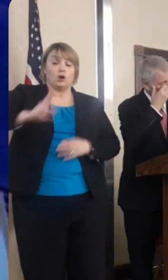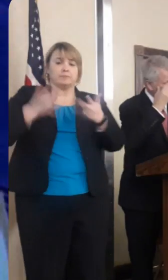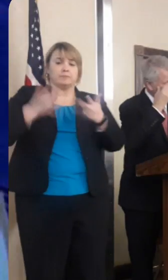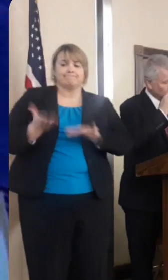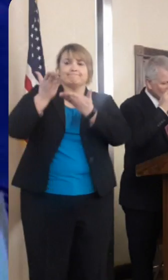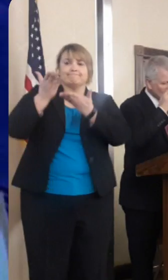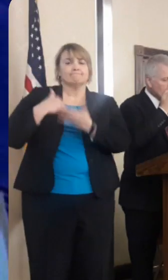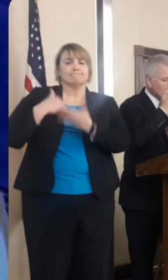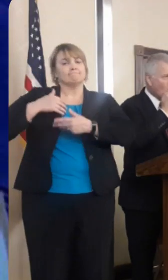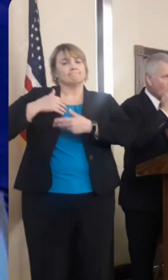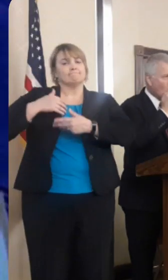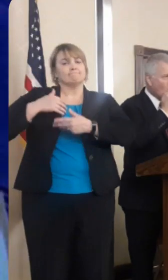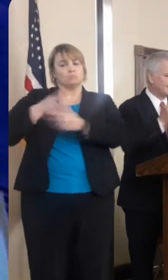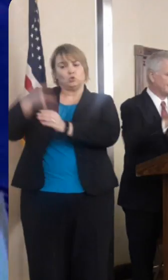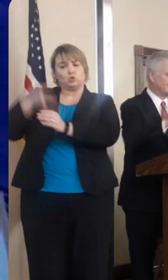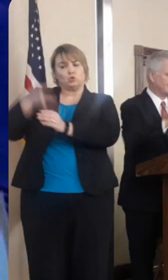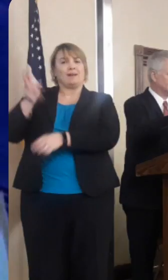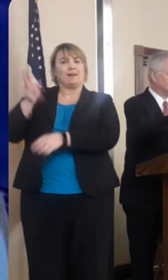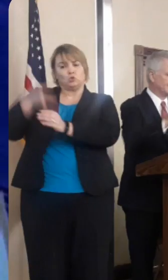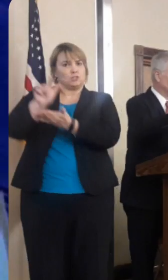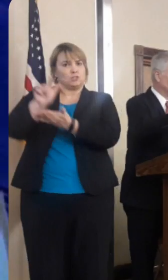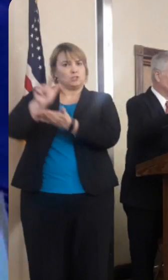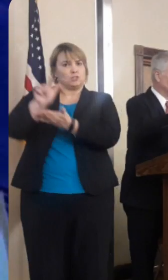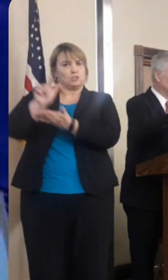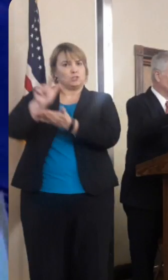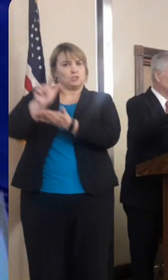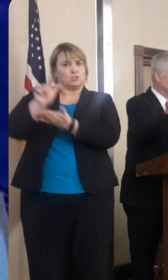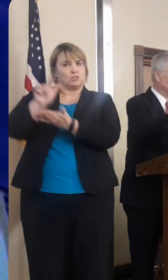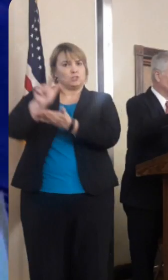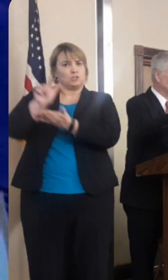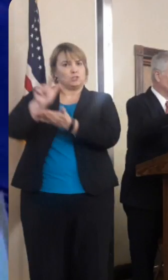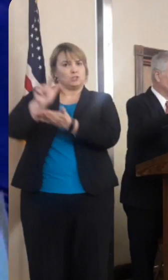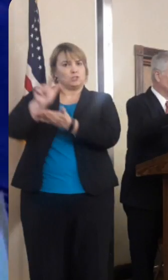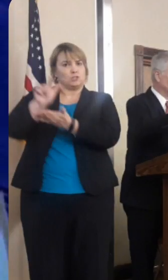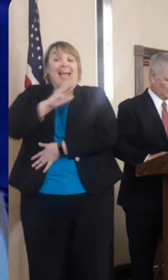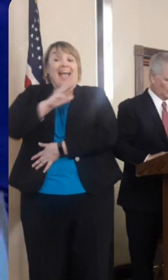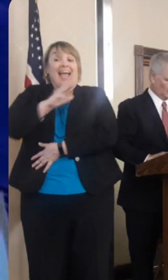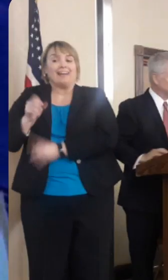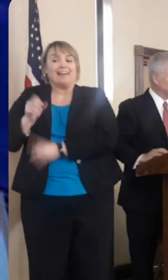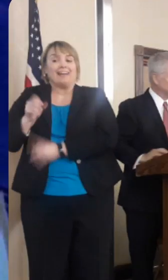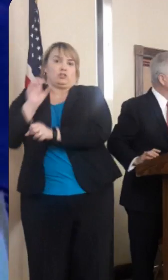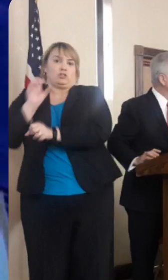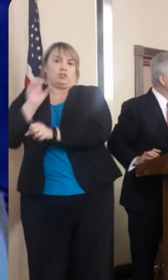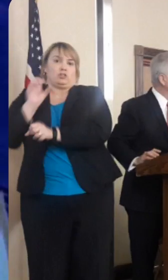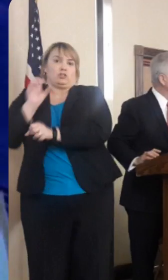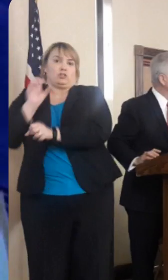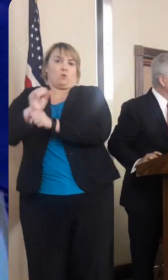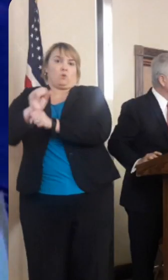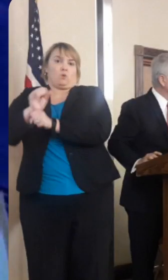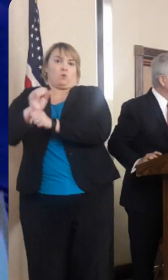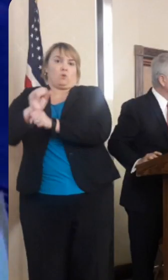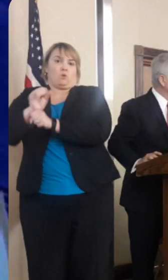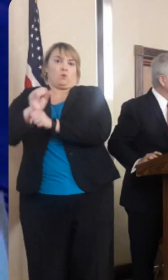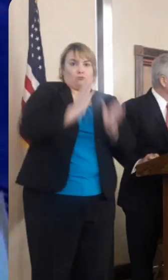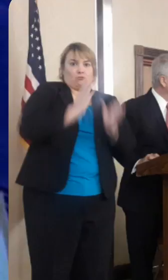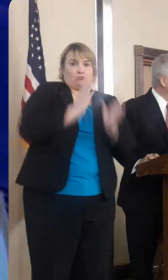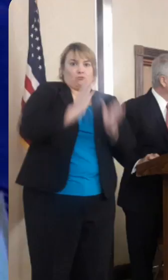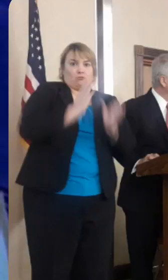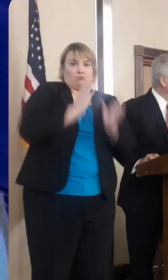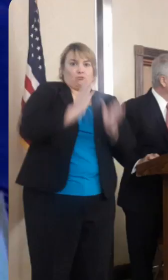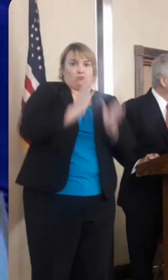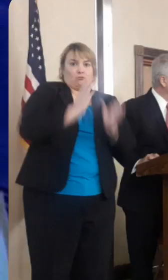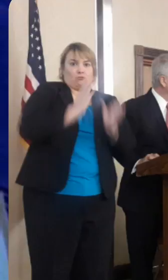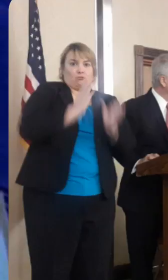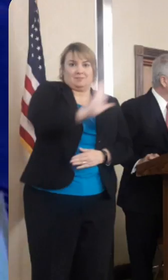Committee. She happens to also work for a legislative office and a campaign treasurer for